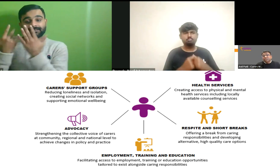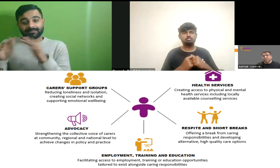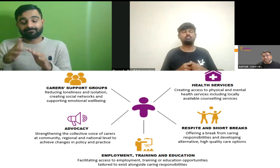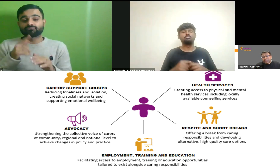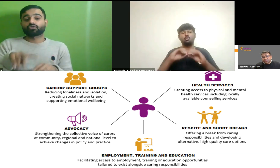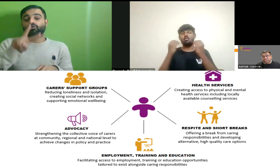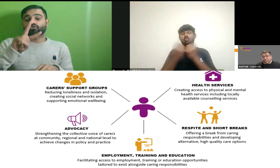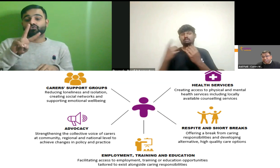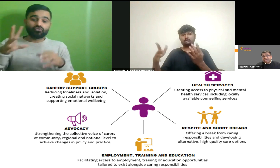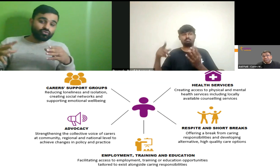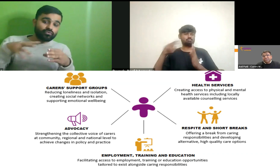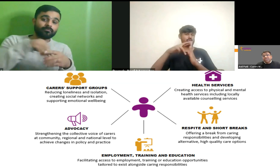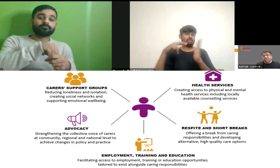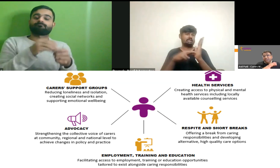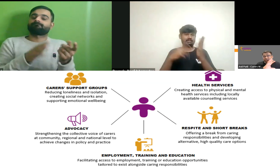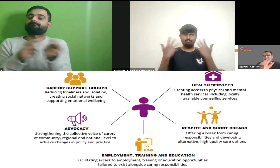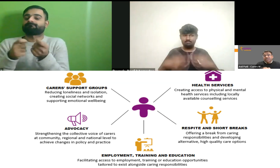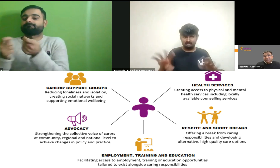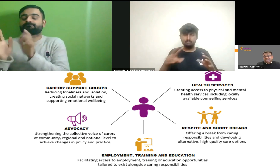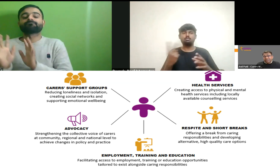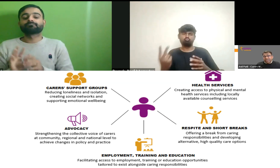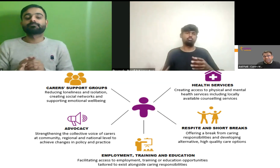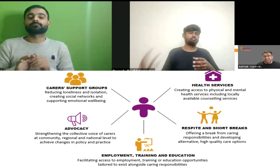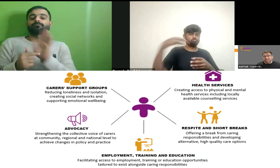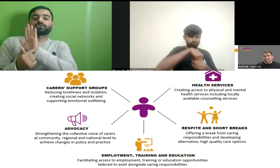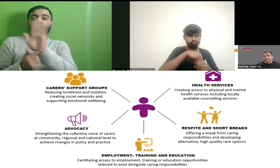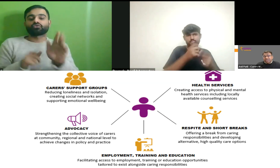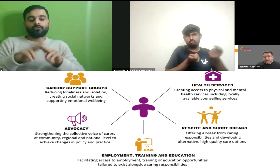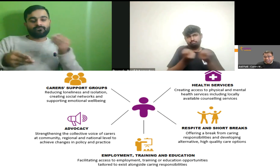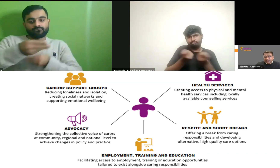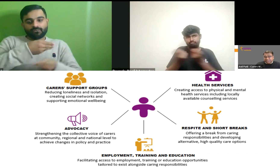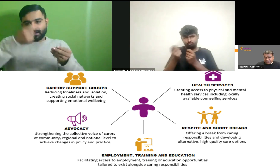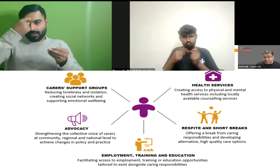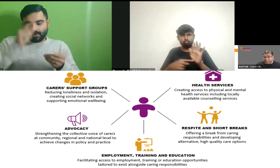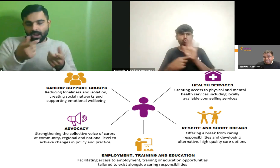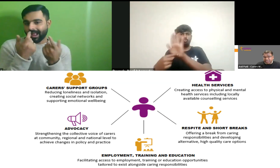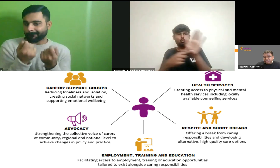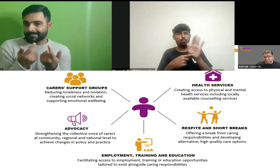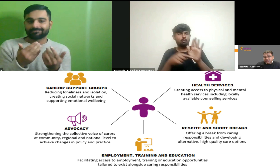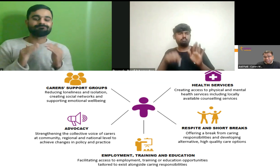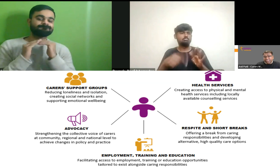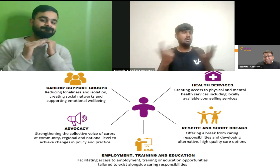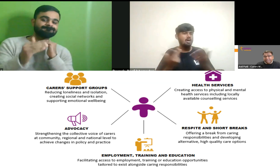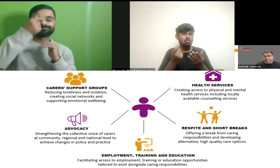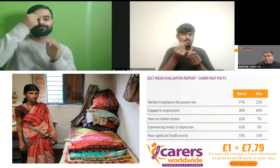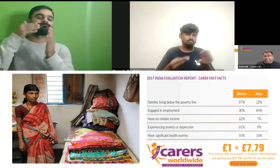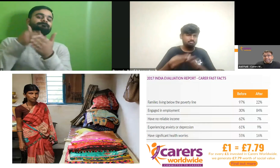2 exclusive carers cooperatives to address their financial sustainability